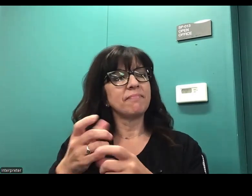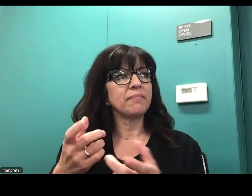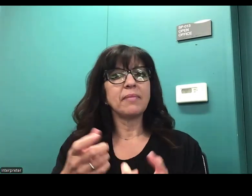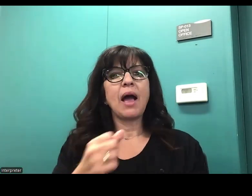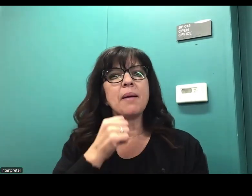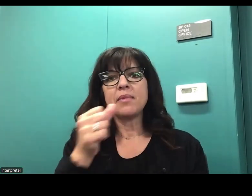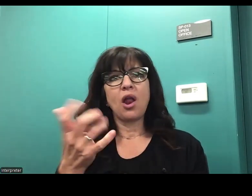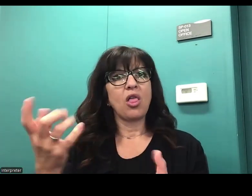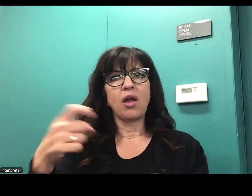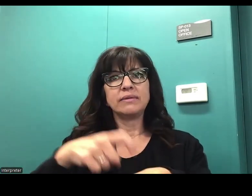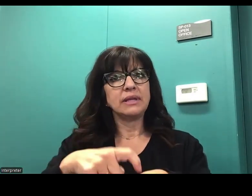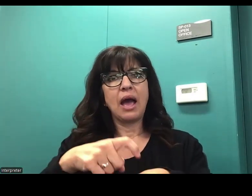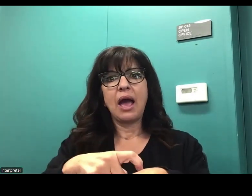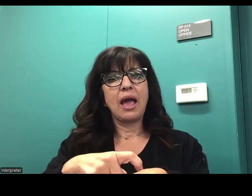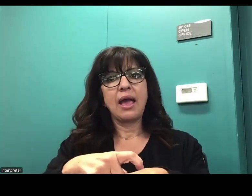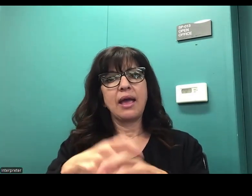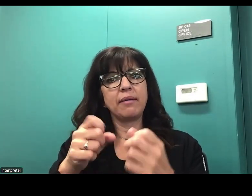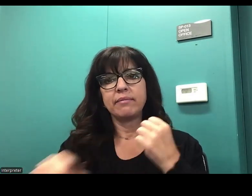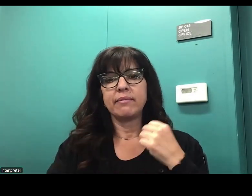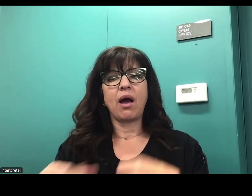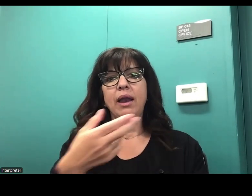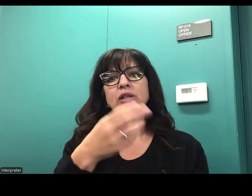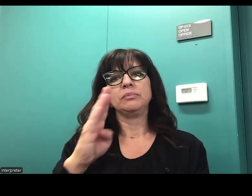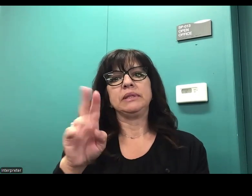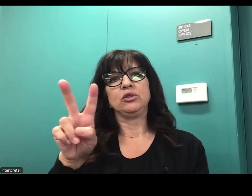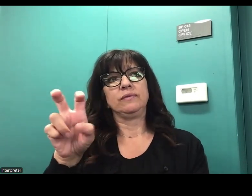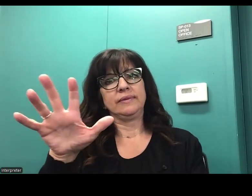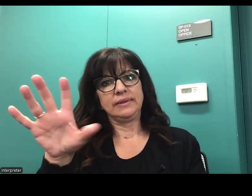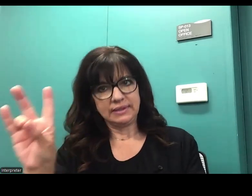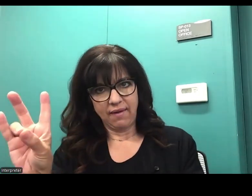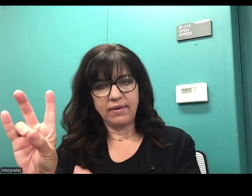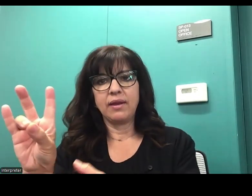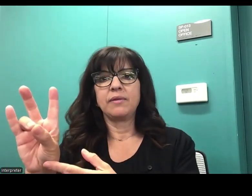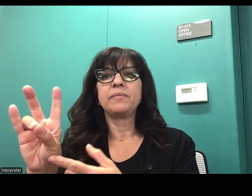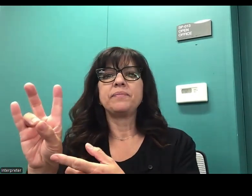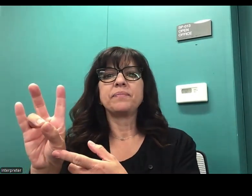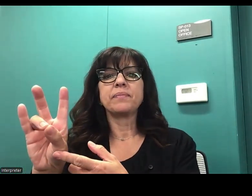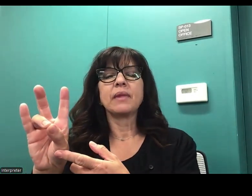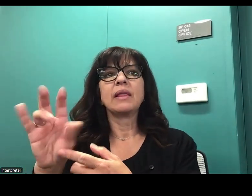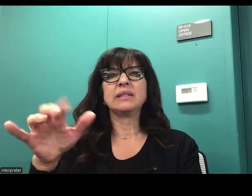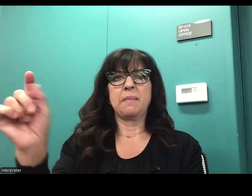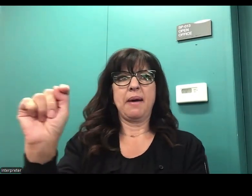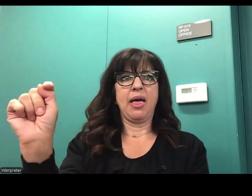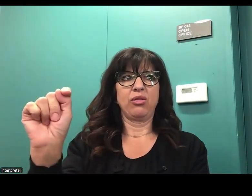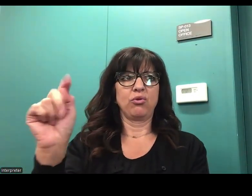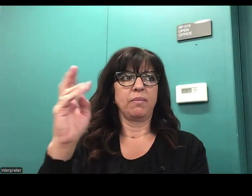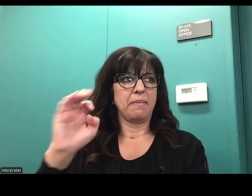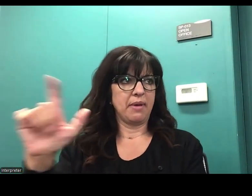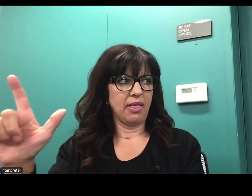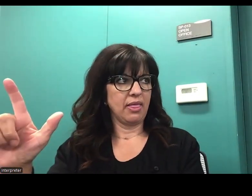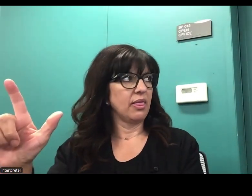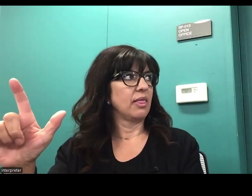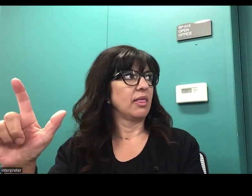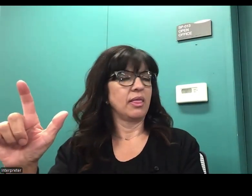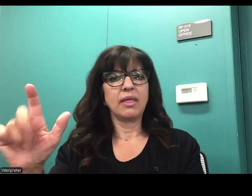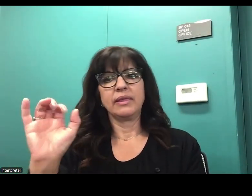not going to spend a lot of time on House Bill 257. This is the bathroom bill. It's not, but